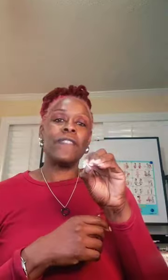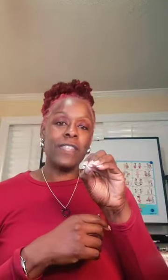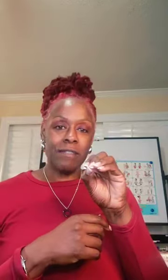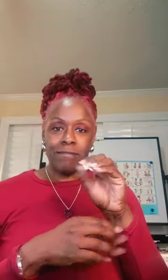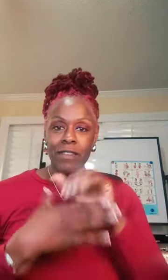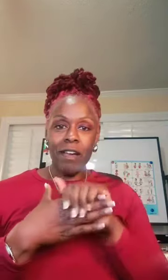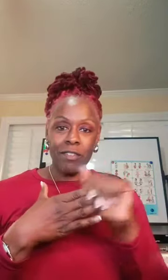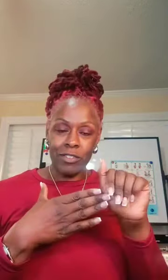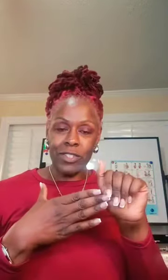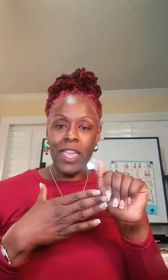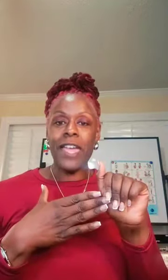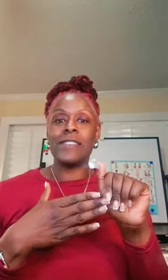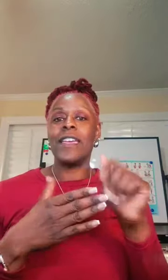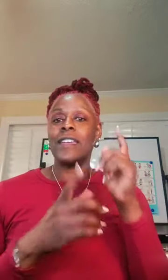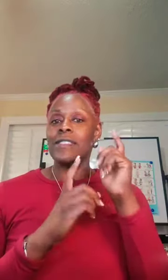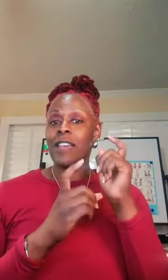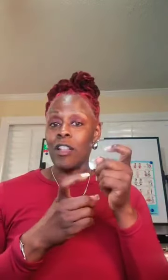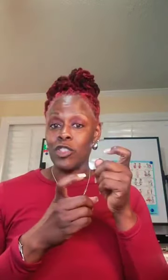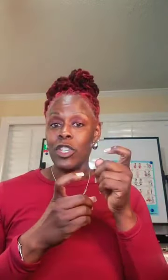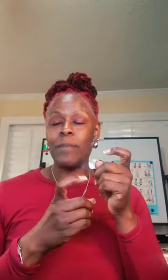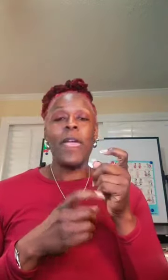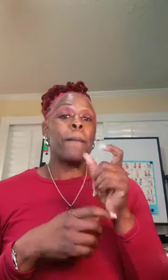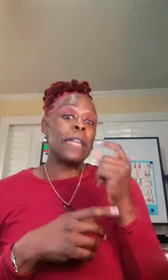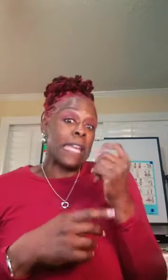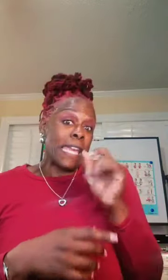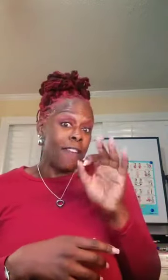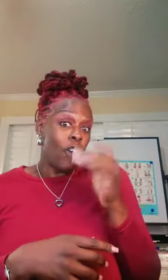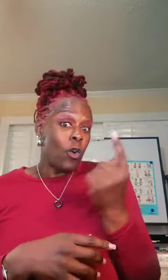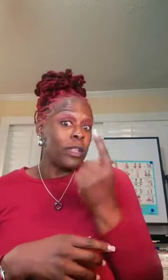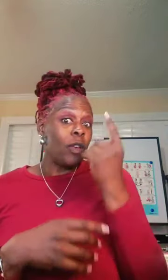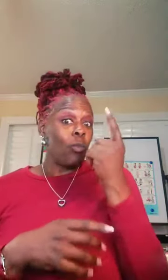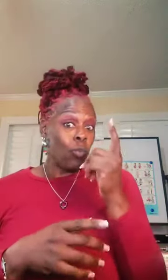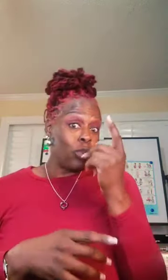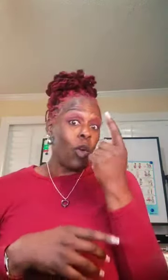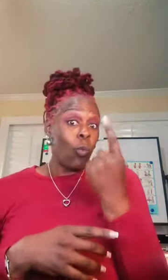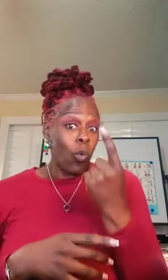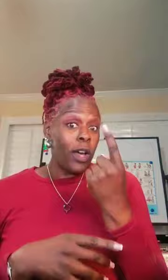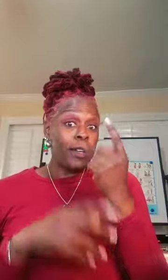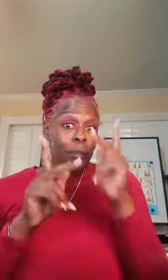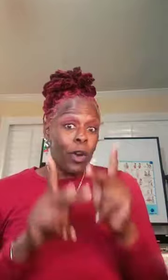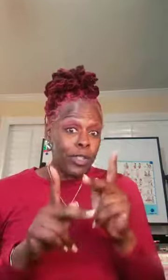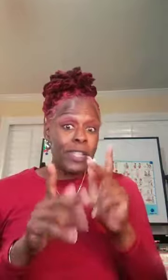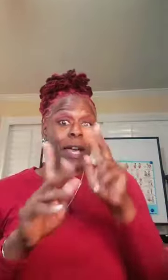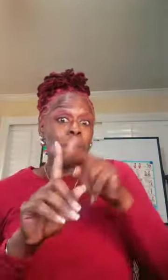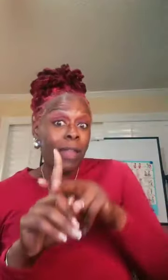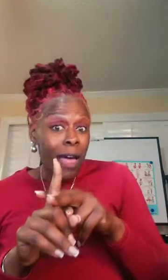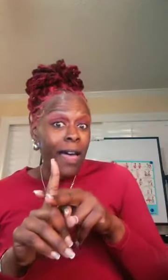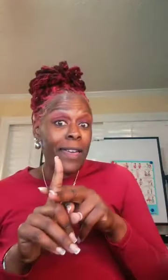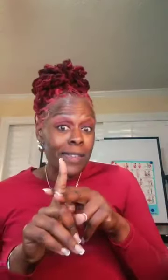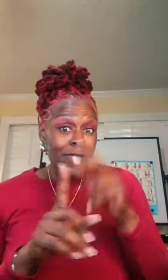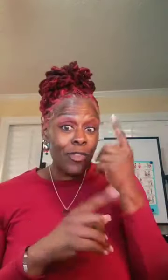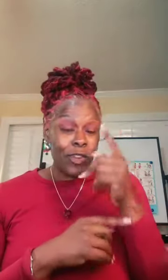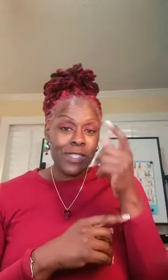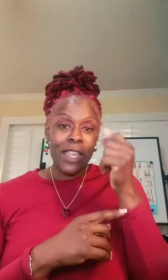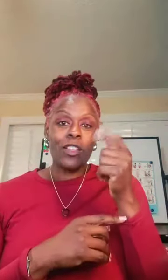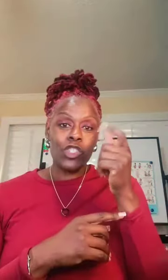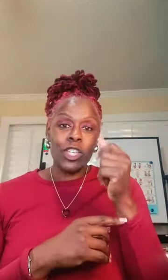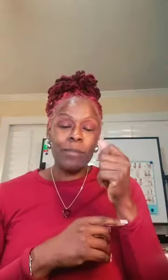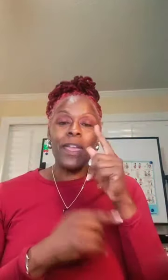$250 as a scholarship. But if only one person applies for the scholarship,